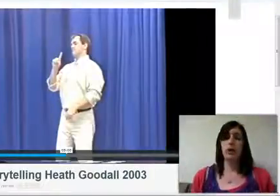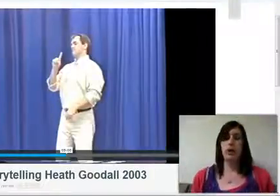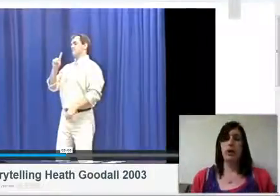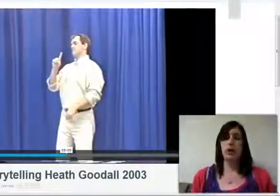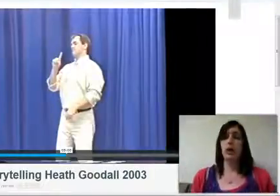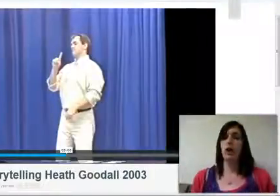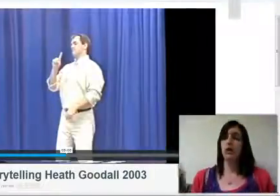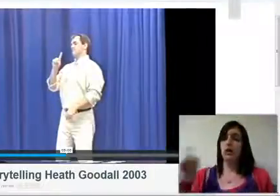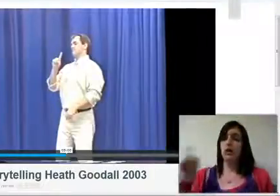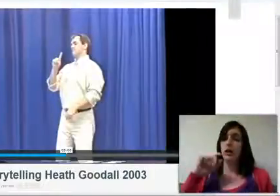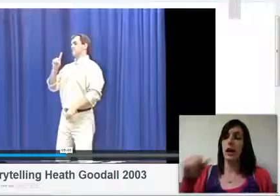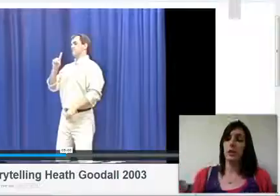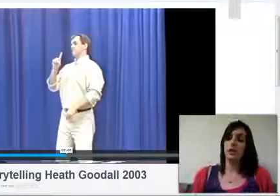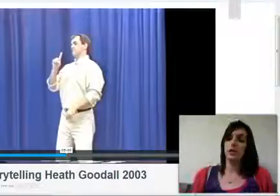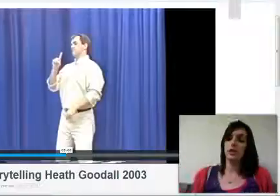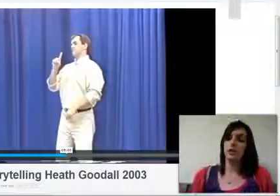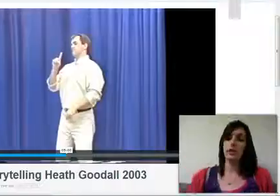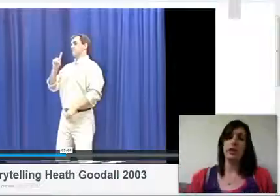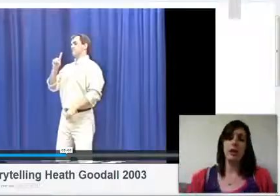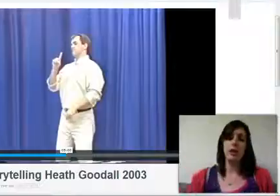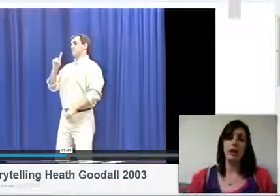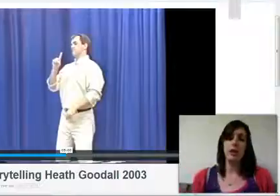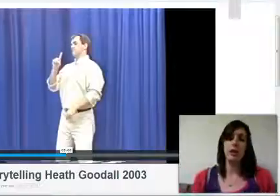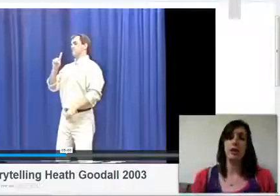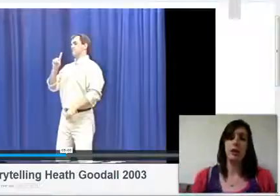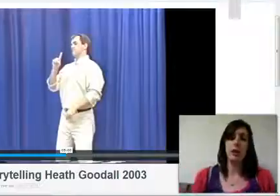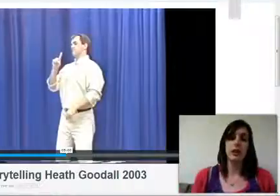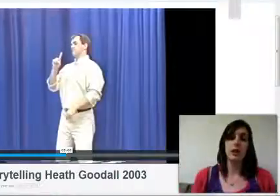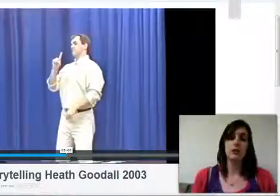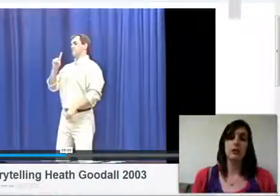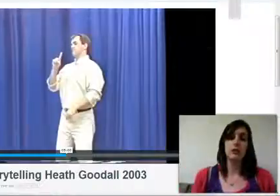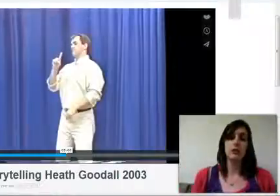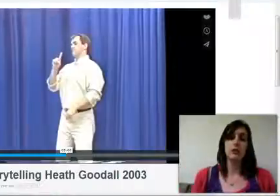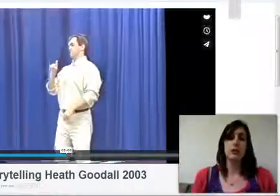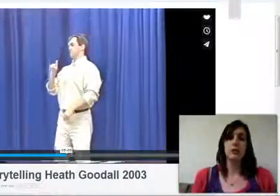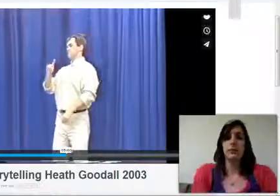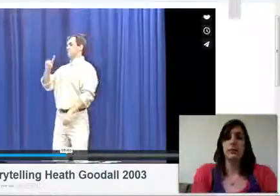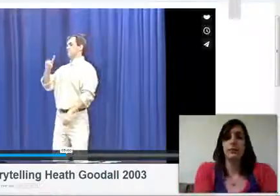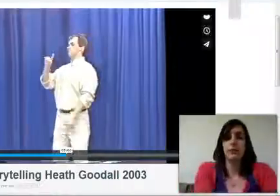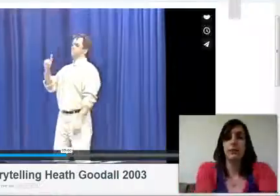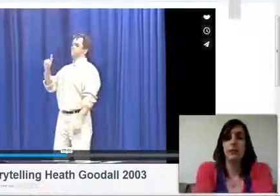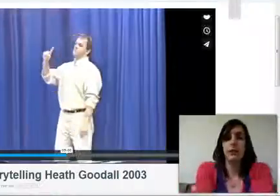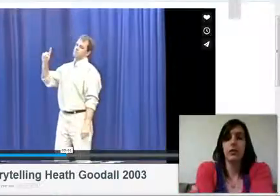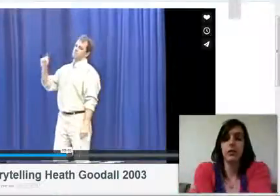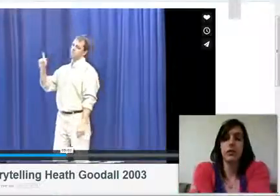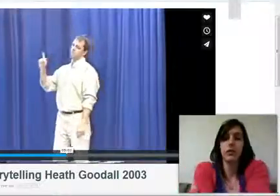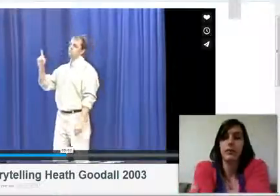can tell that, oh, her house is down the hill ways.